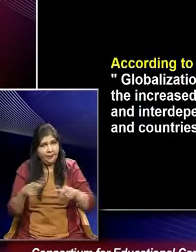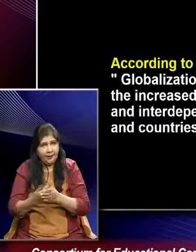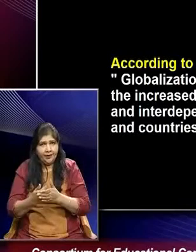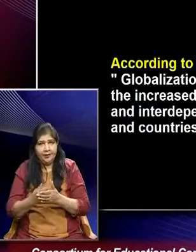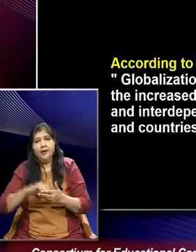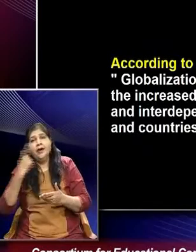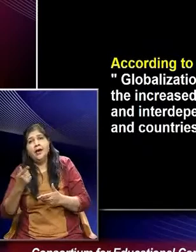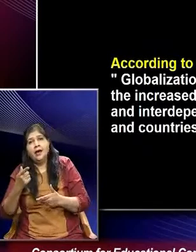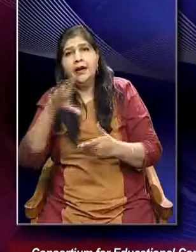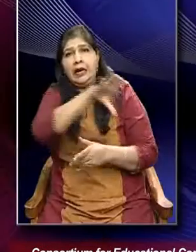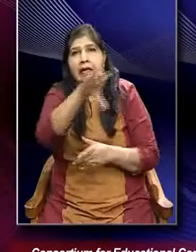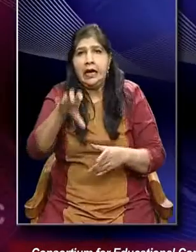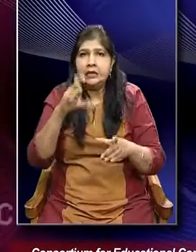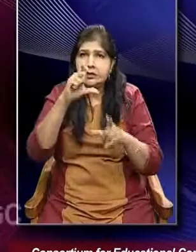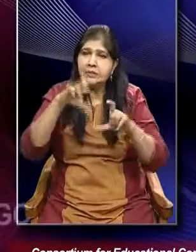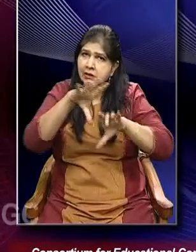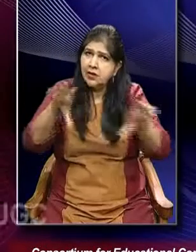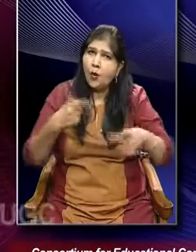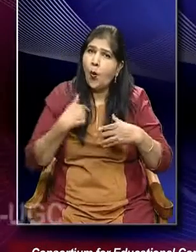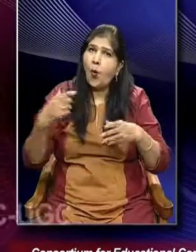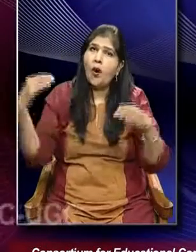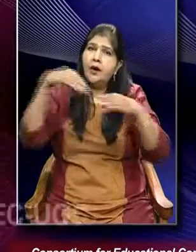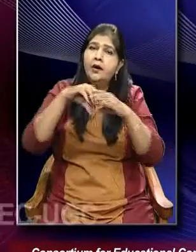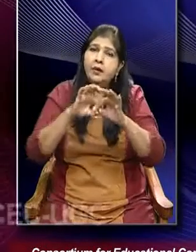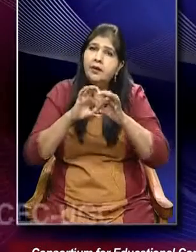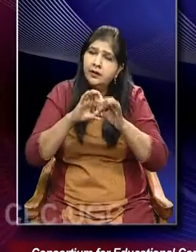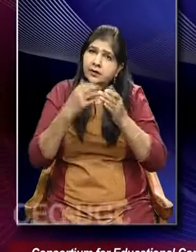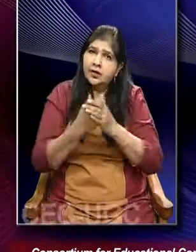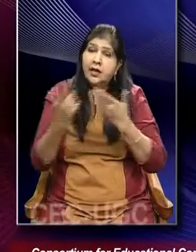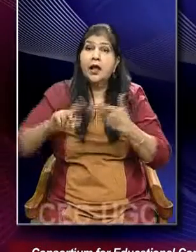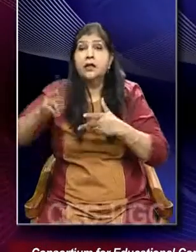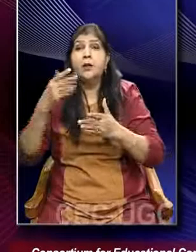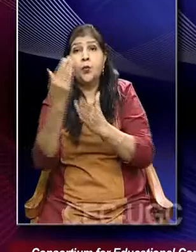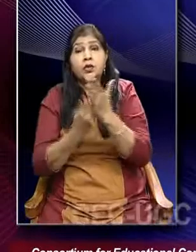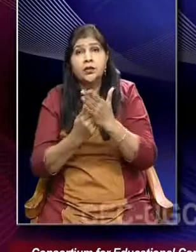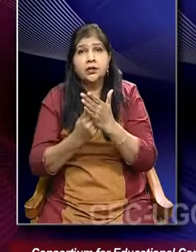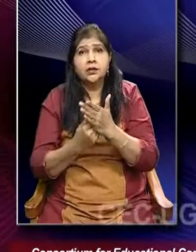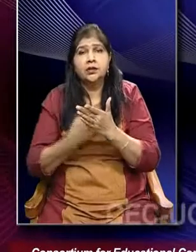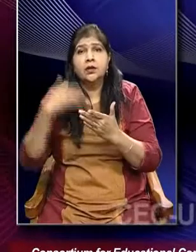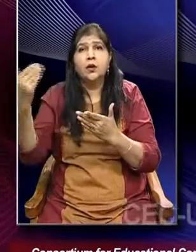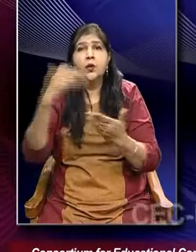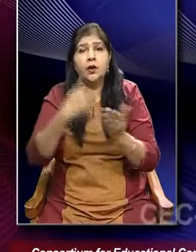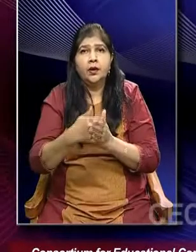and countries. Another important perspective that we get from